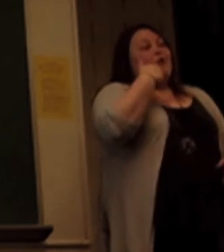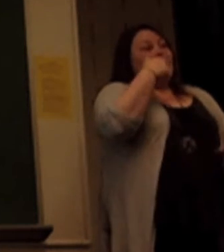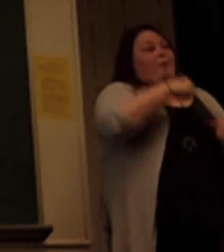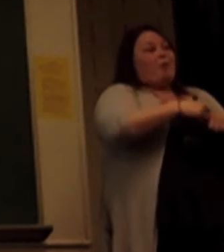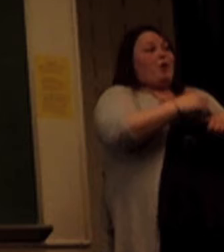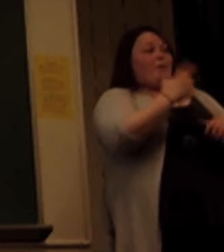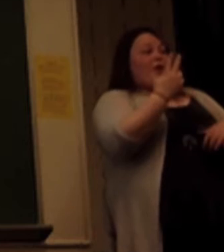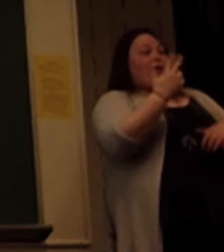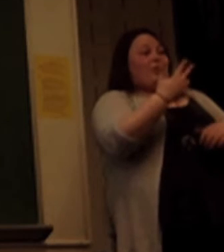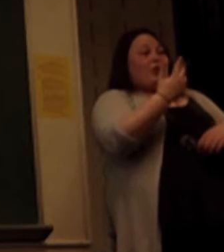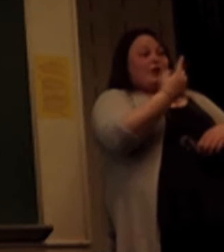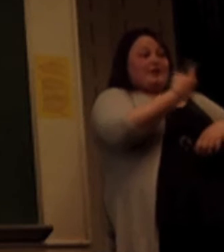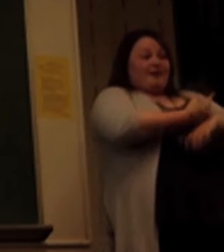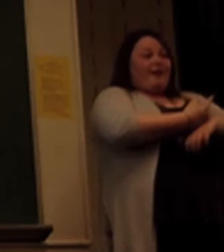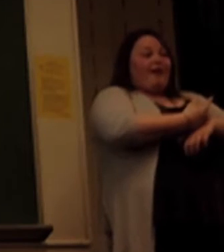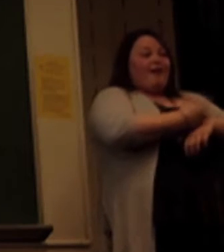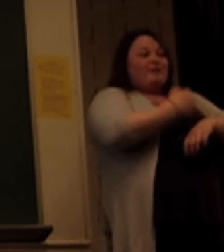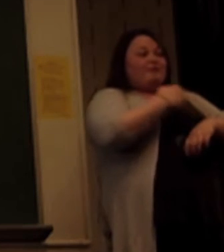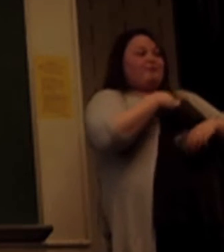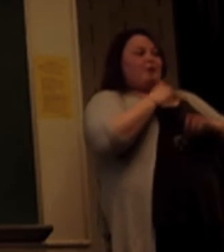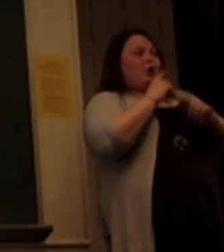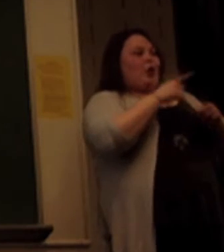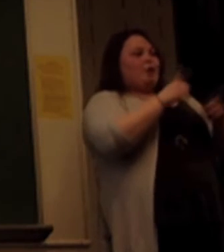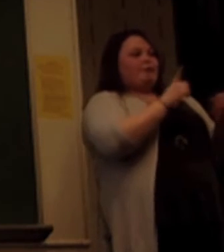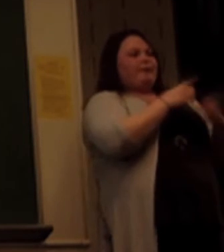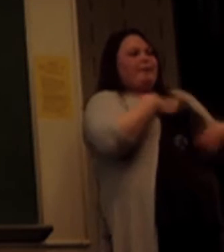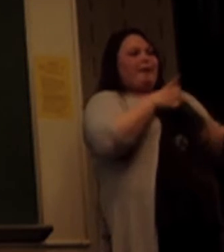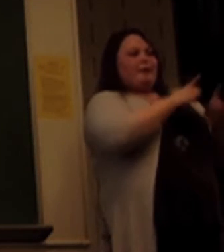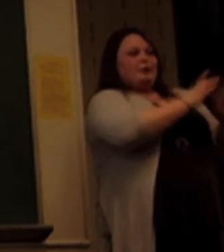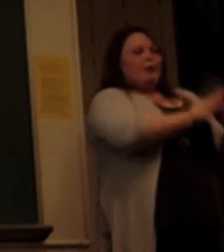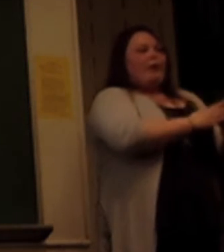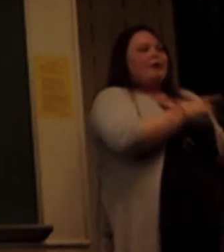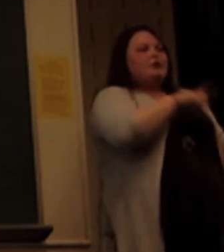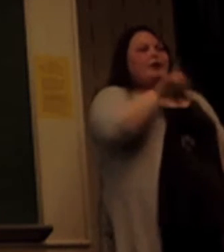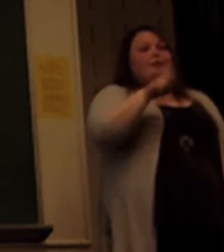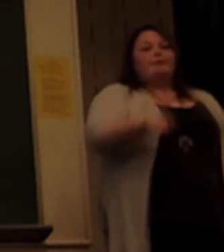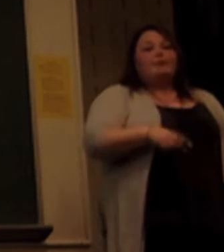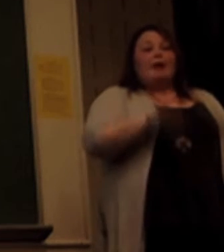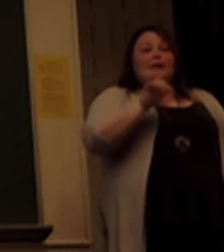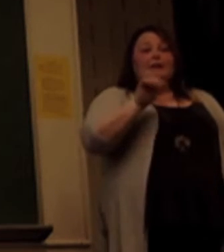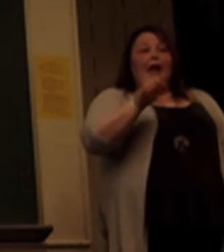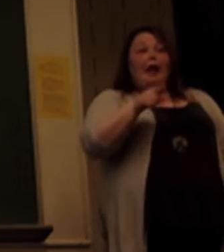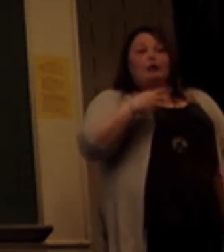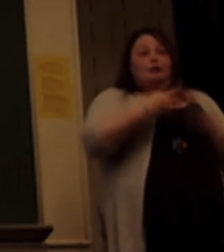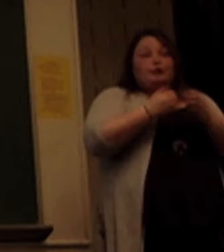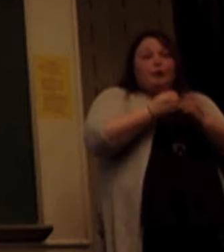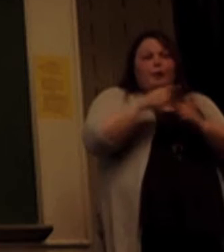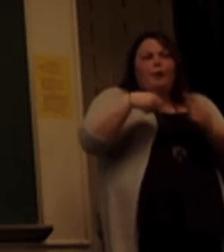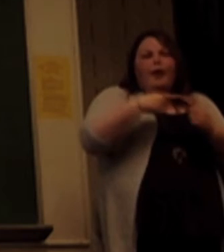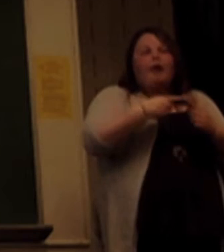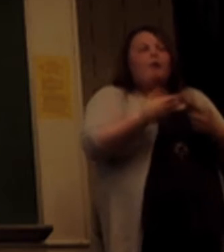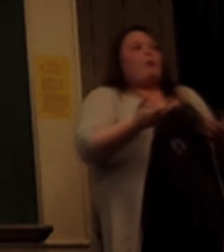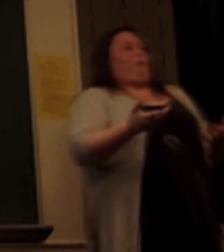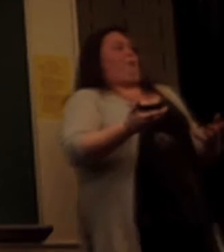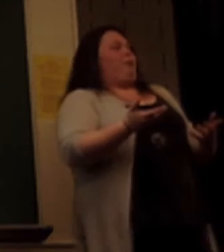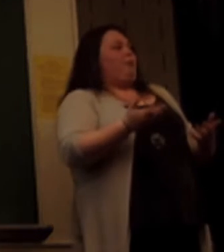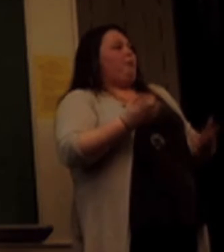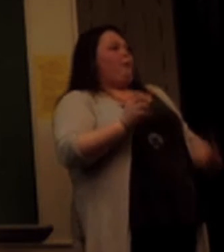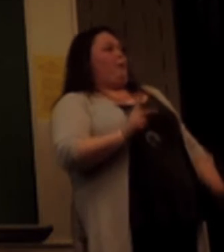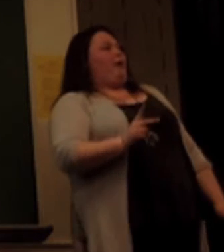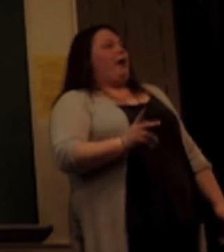And I said, just kind of laughed. Like, I don't know, maybe by April. And she goes, call them right now. Go screen. So that was kind